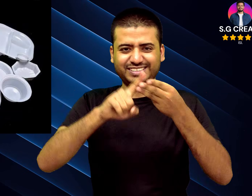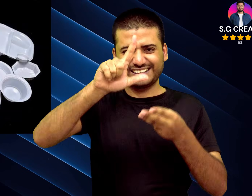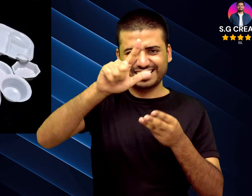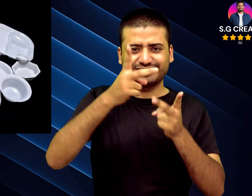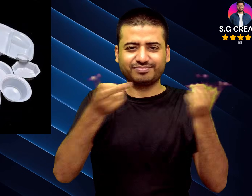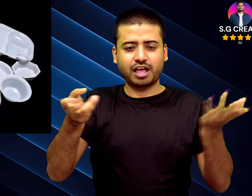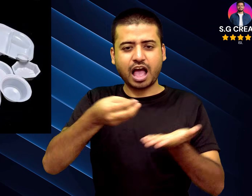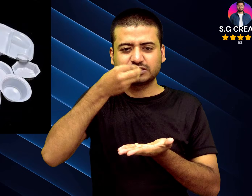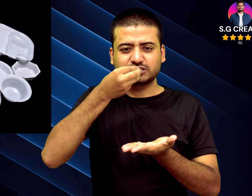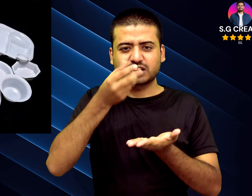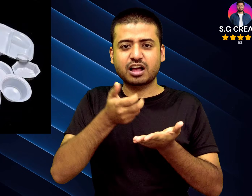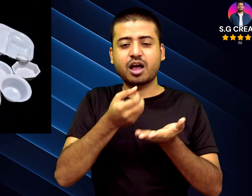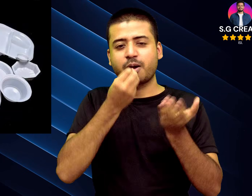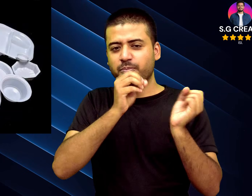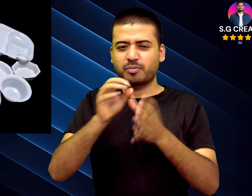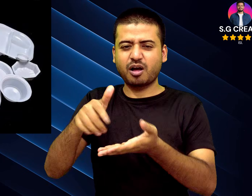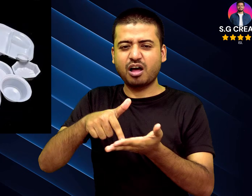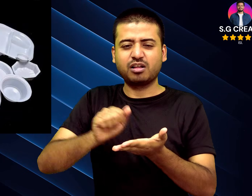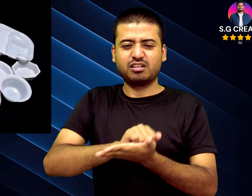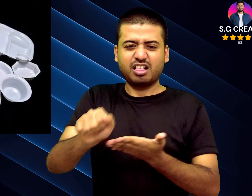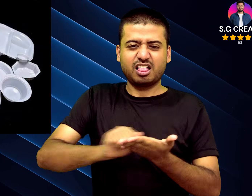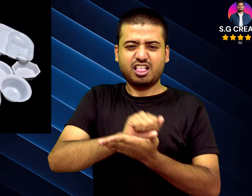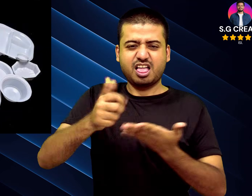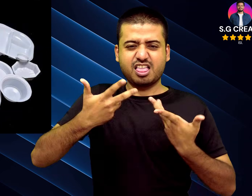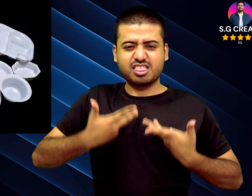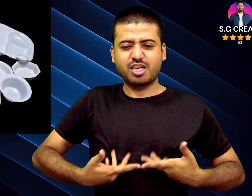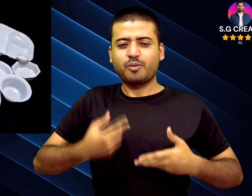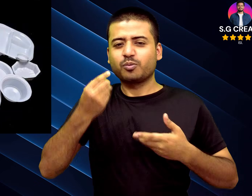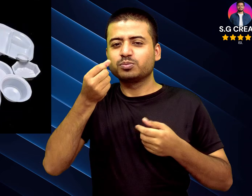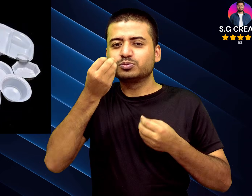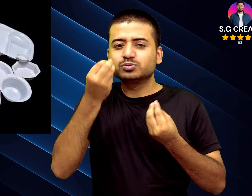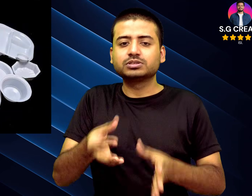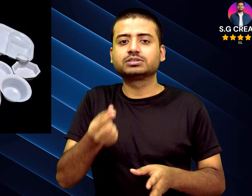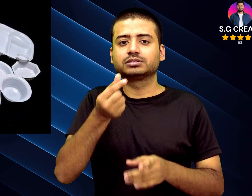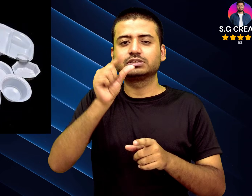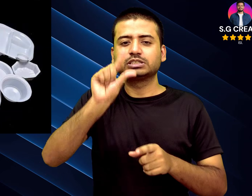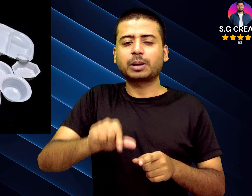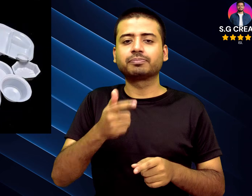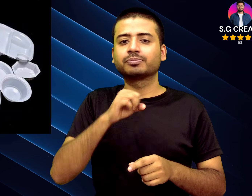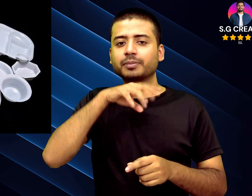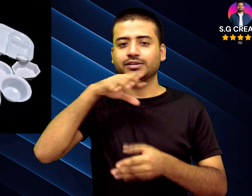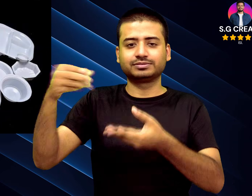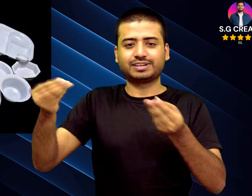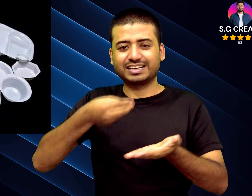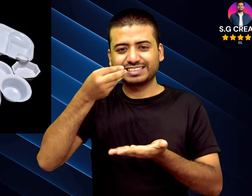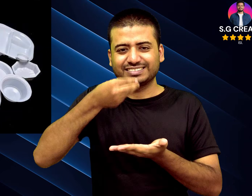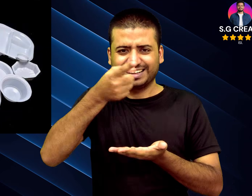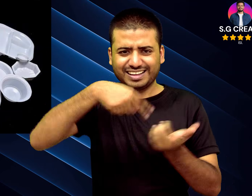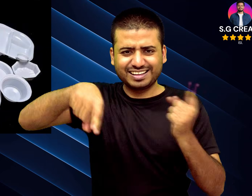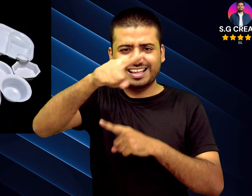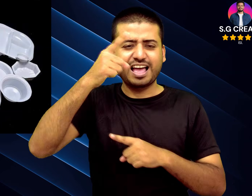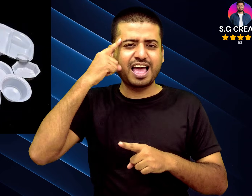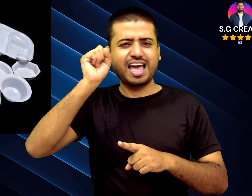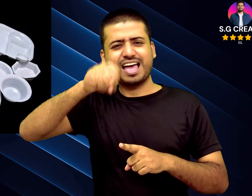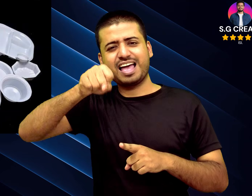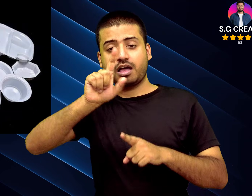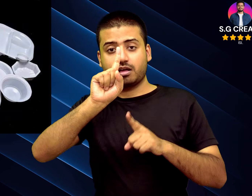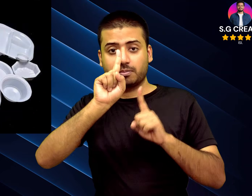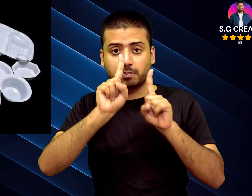frameworks for eco-friendly manufacturing is the valorization of rice husks, the hard, protective coverings of grains of rice.